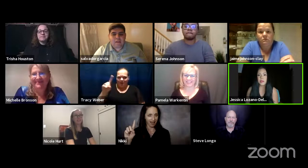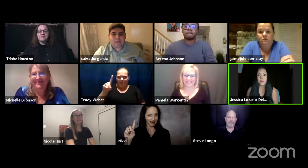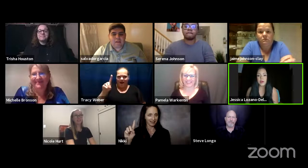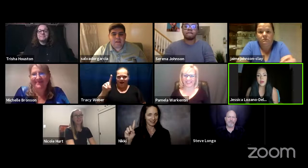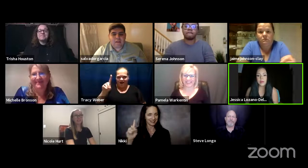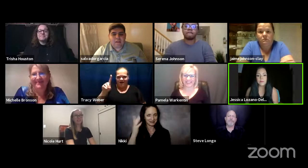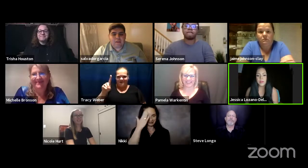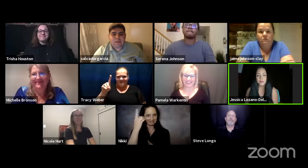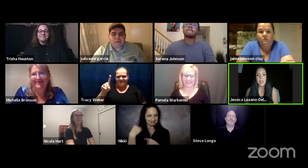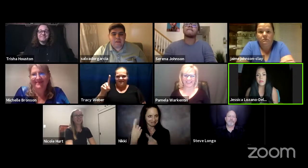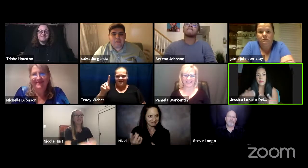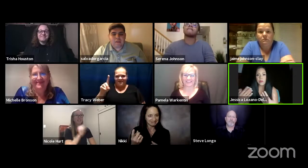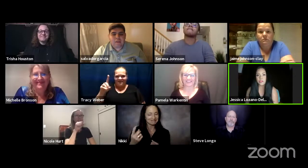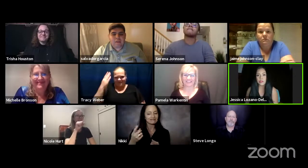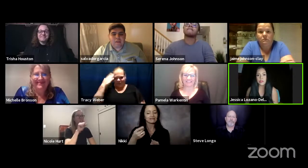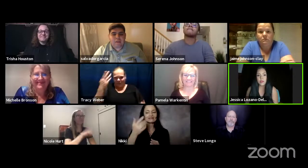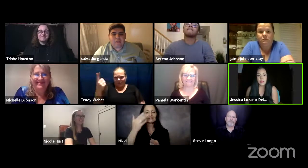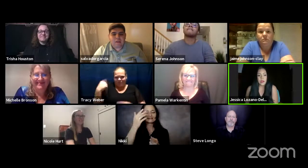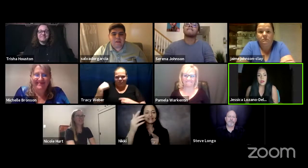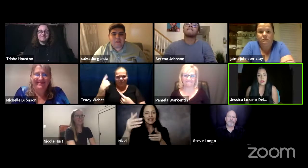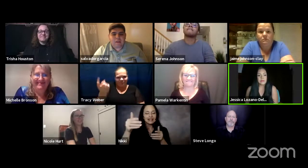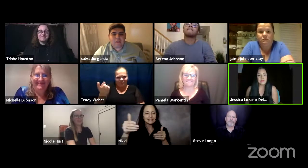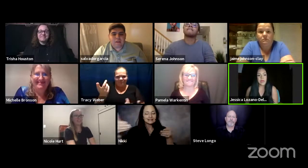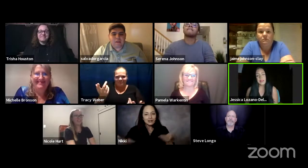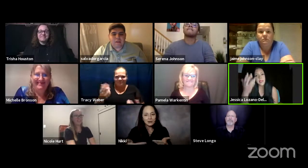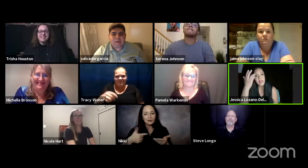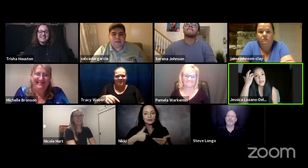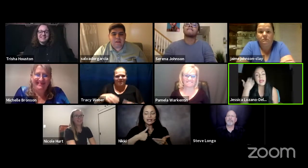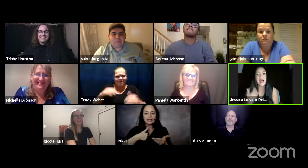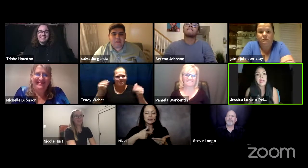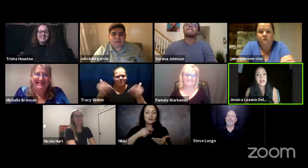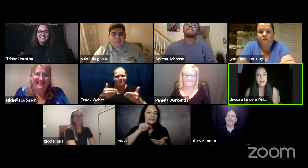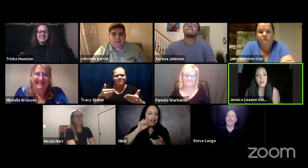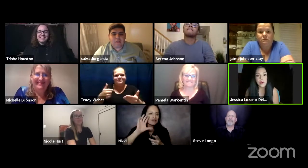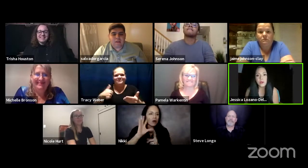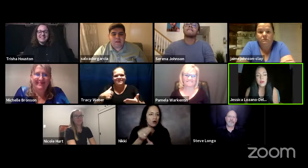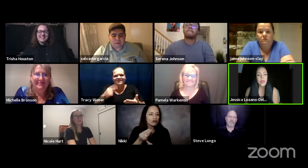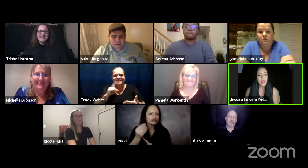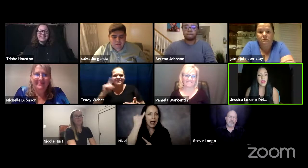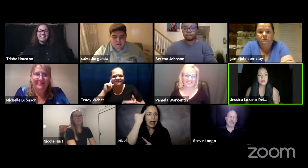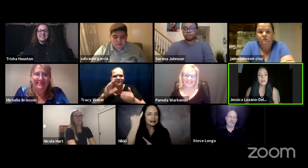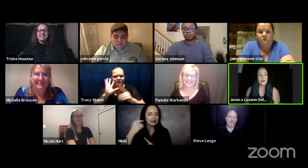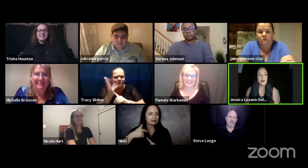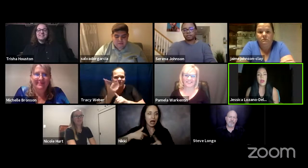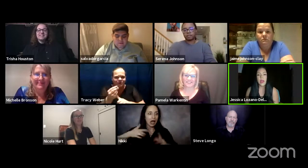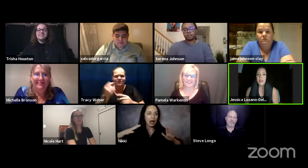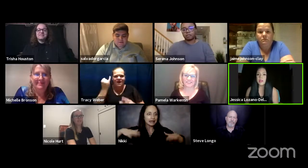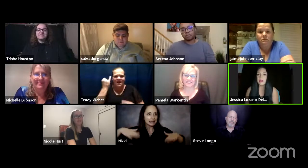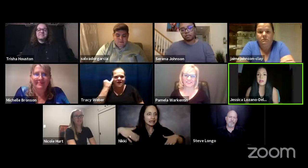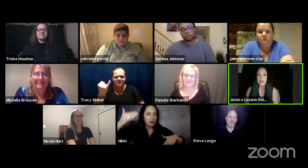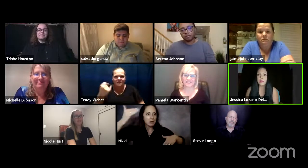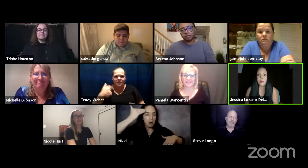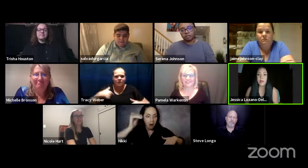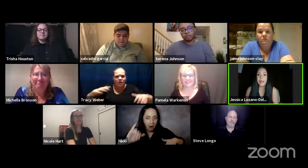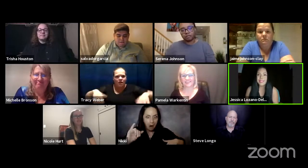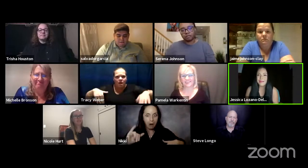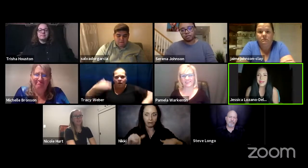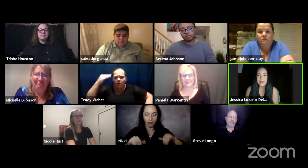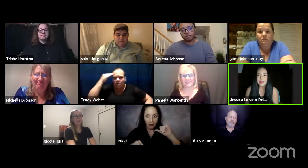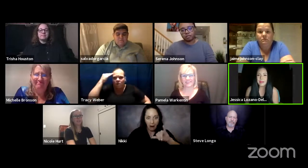new, deaf culture ideas that I didn't even know. And so at the end of the day, I'm glad to be here.